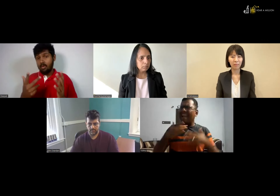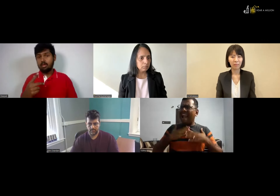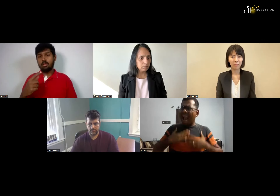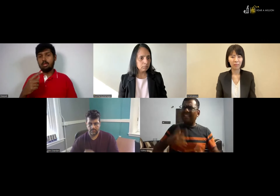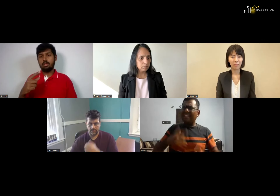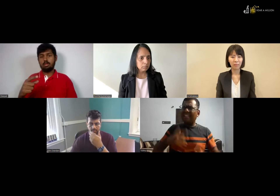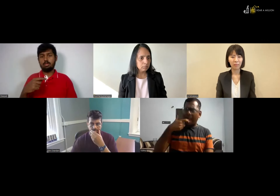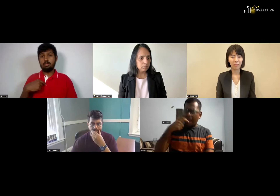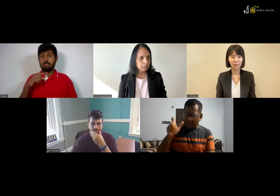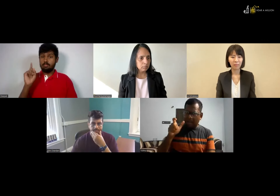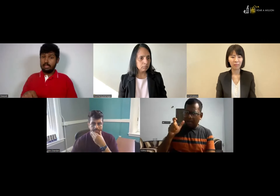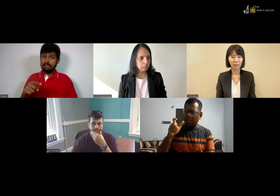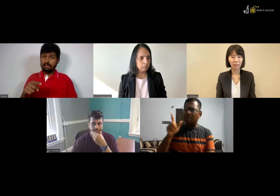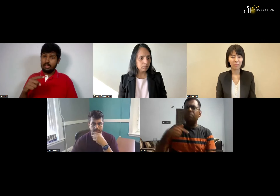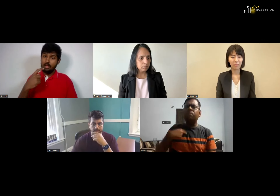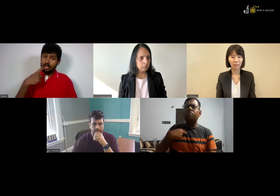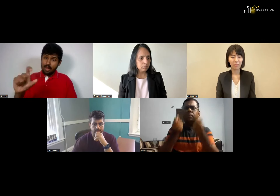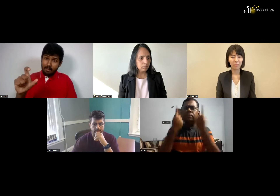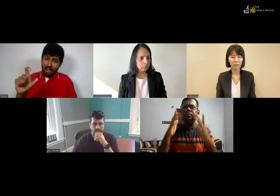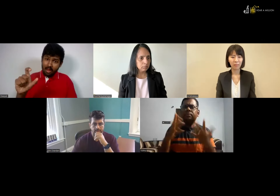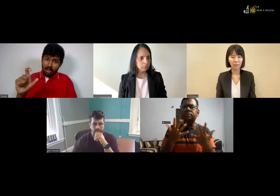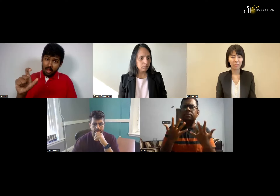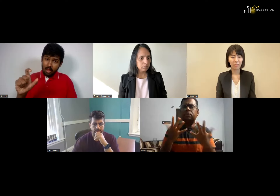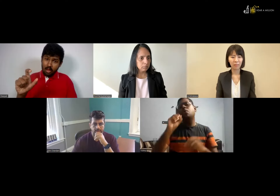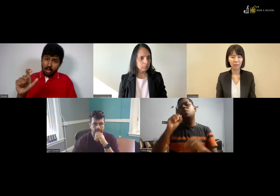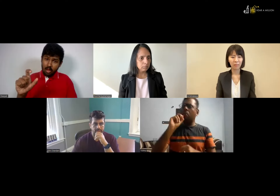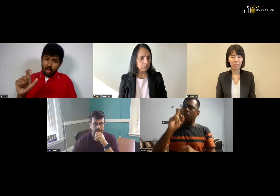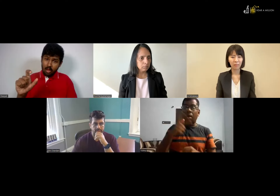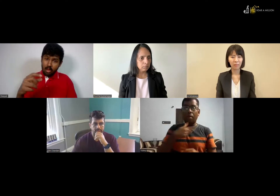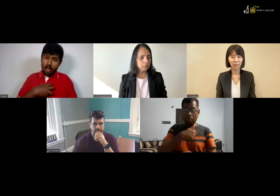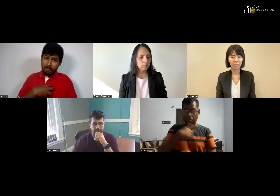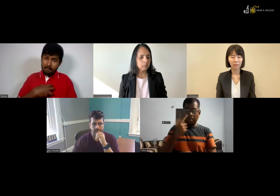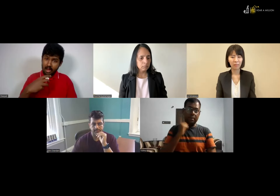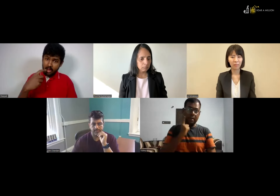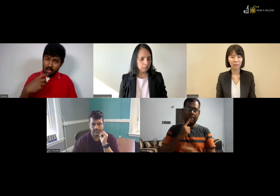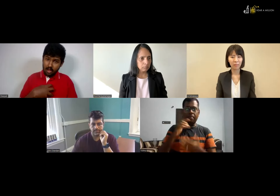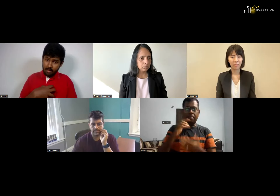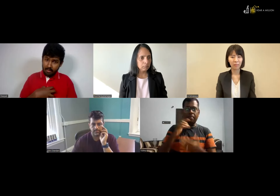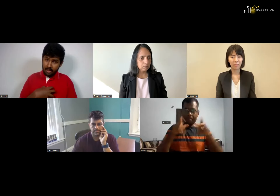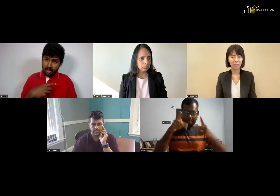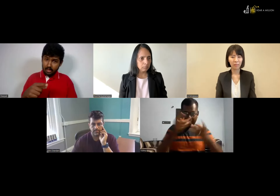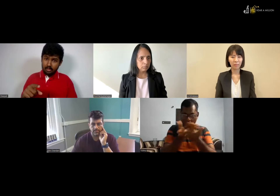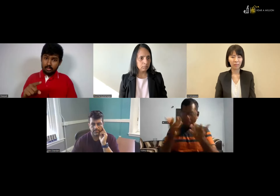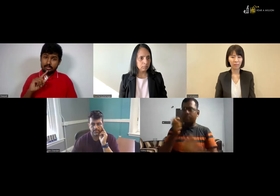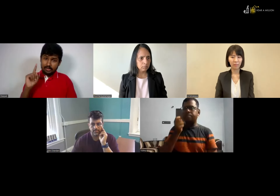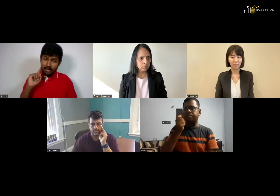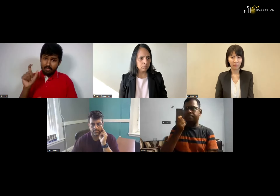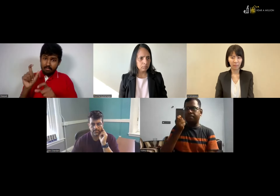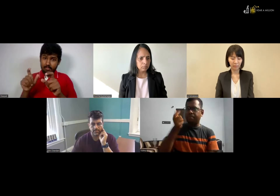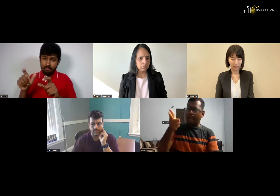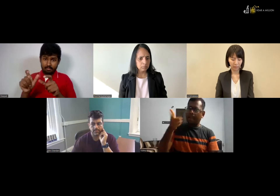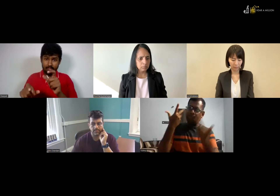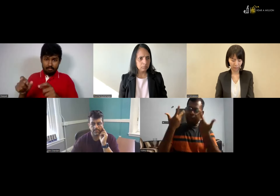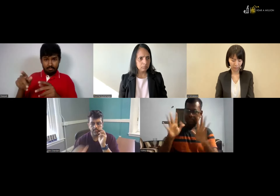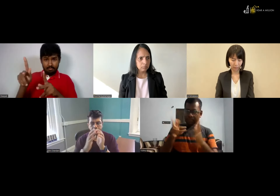the payment. So we told them that is I think we should not be charged here. But when